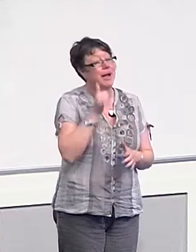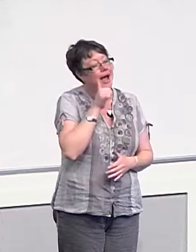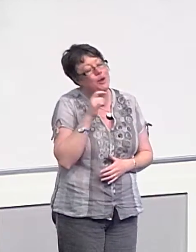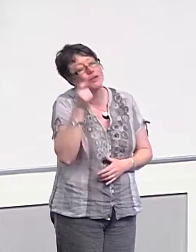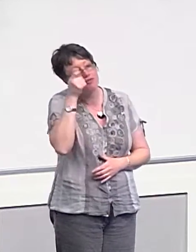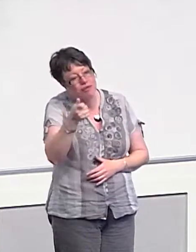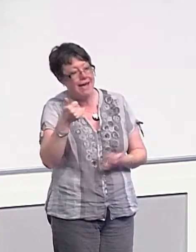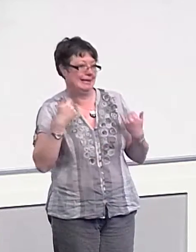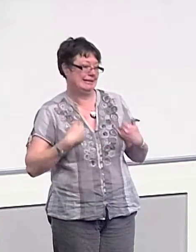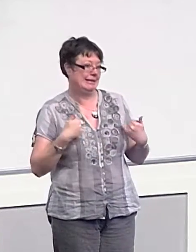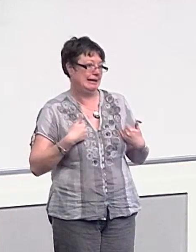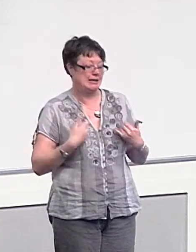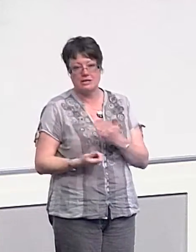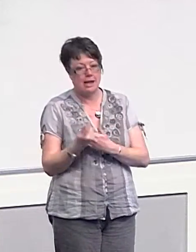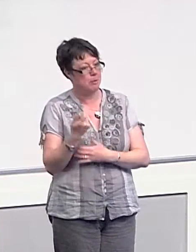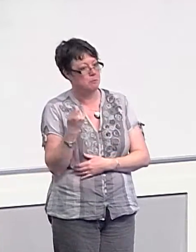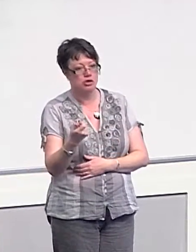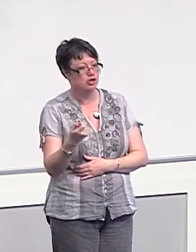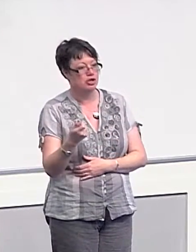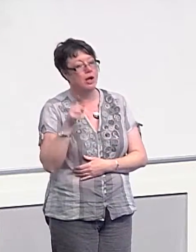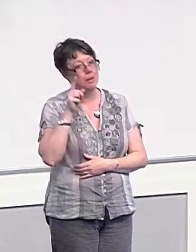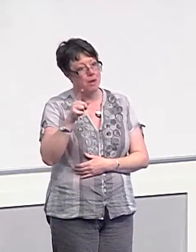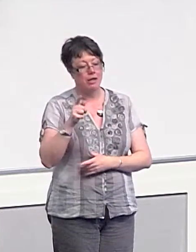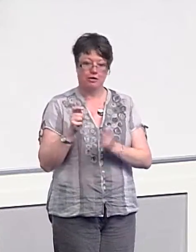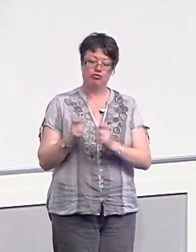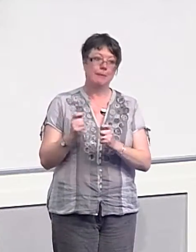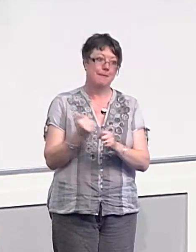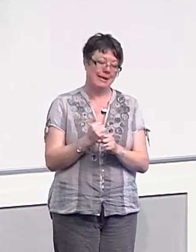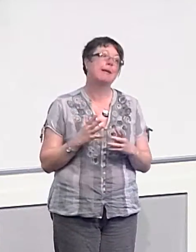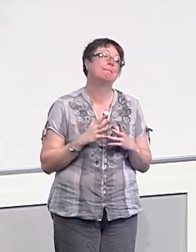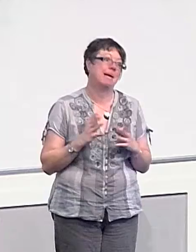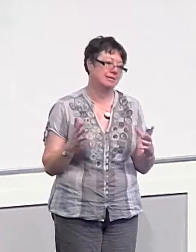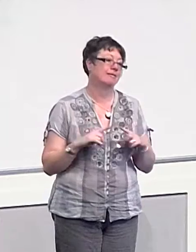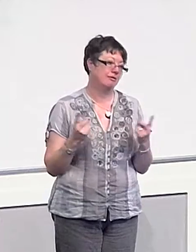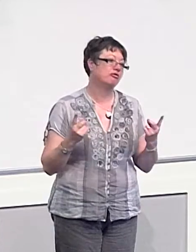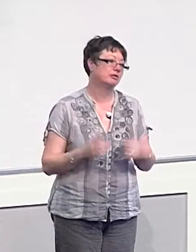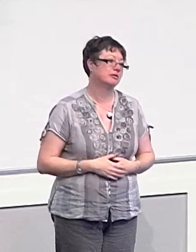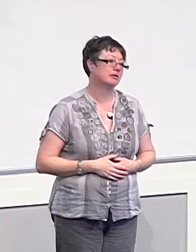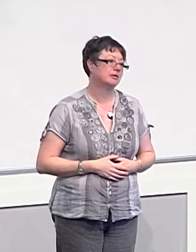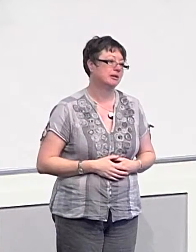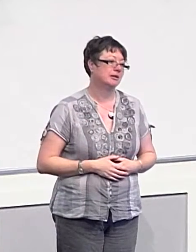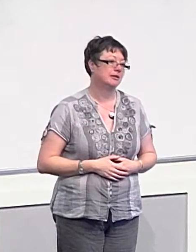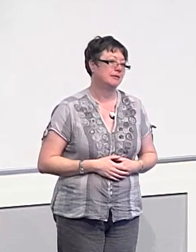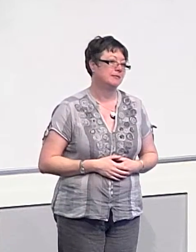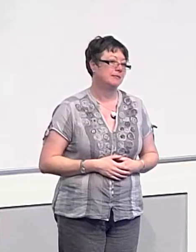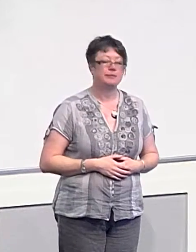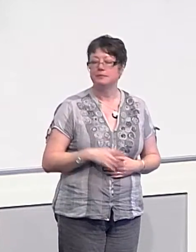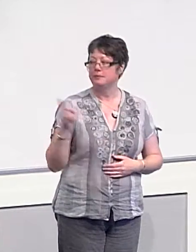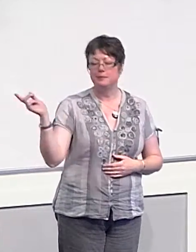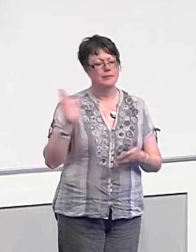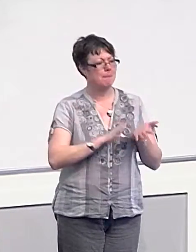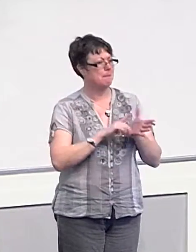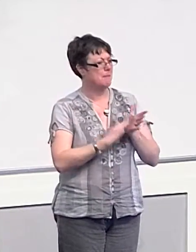of a treatment such as this can make. And Mark, you were asking earlier on about getting